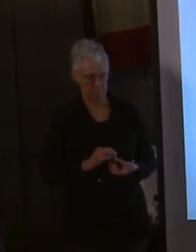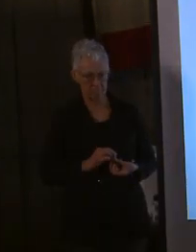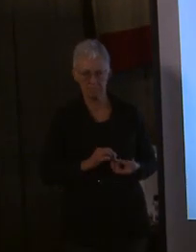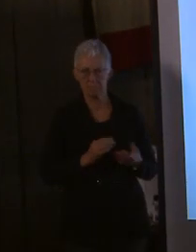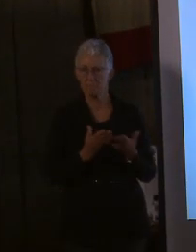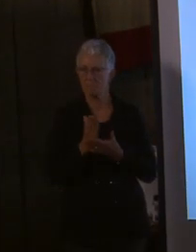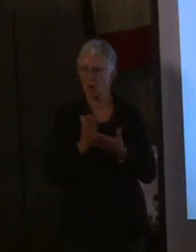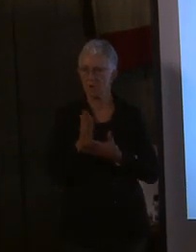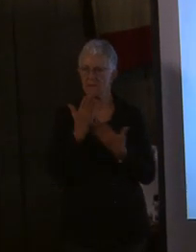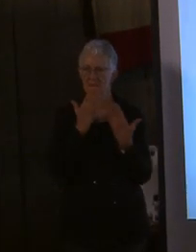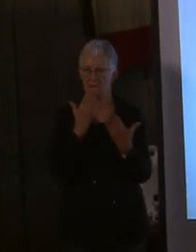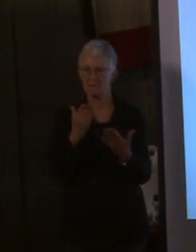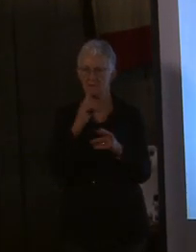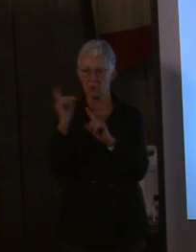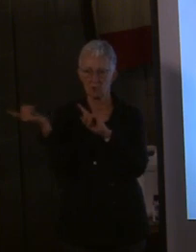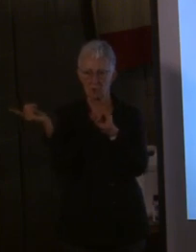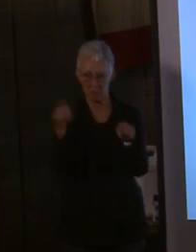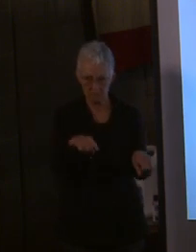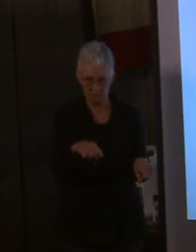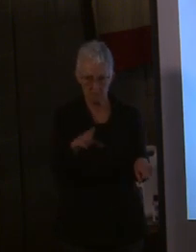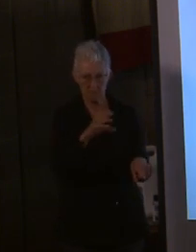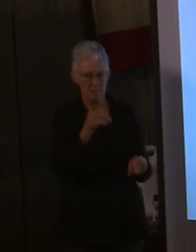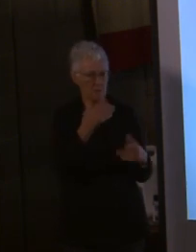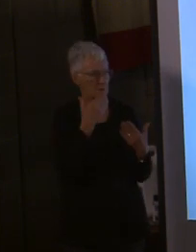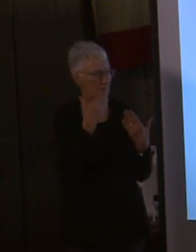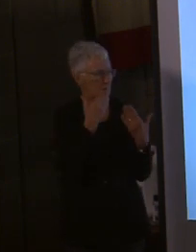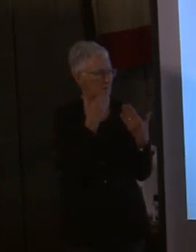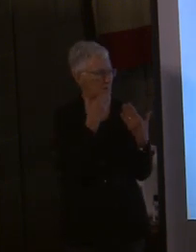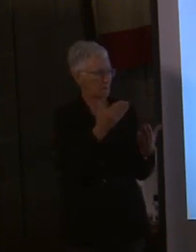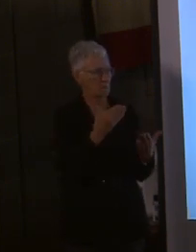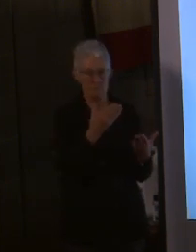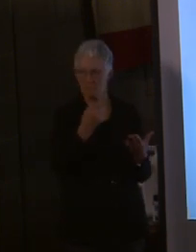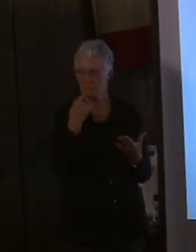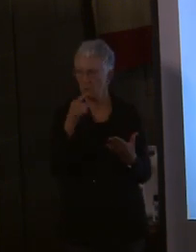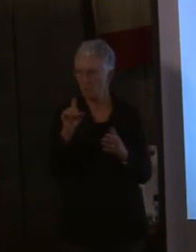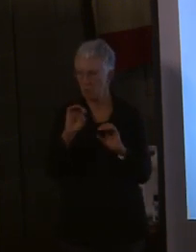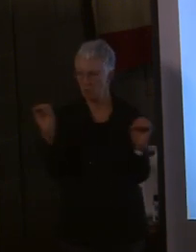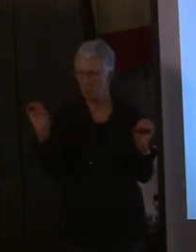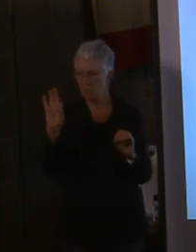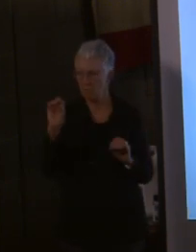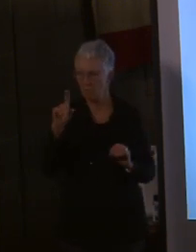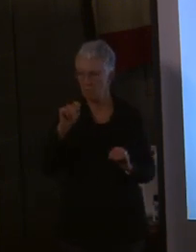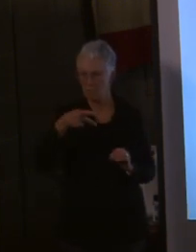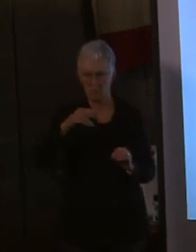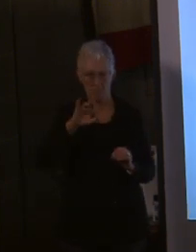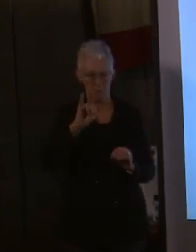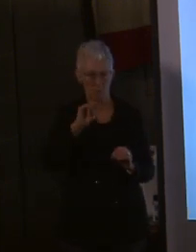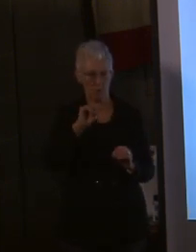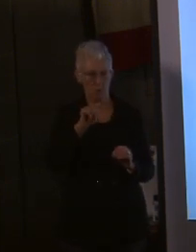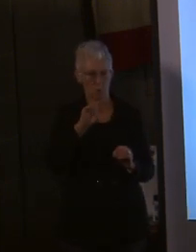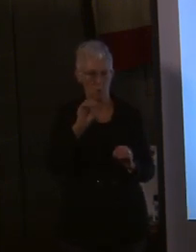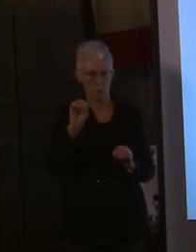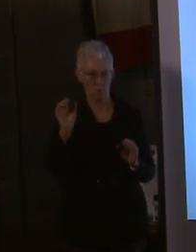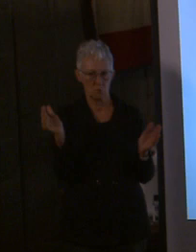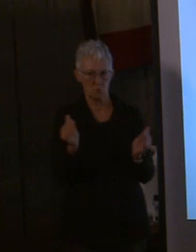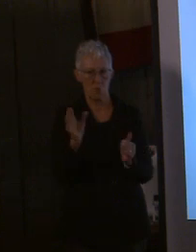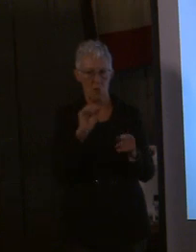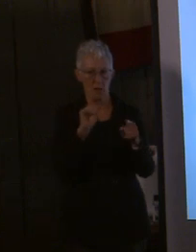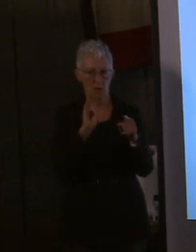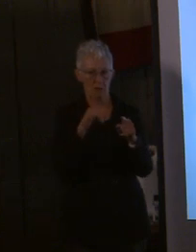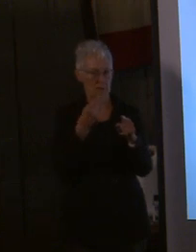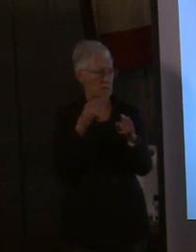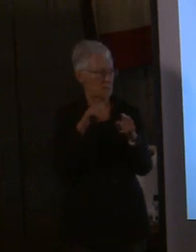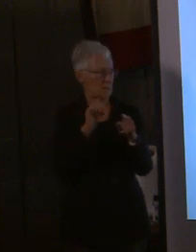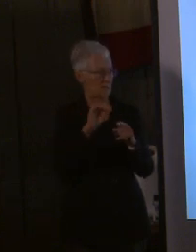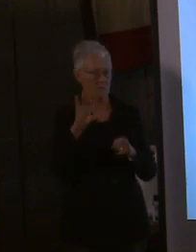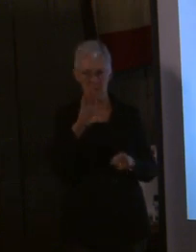All right, folks, thanks again for being here. Again, I want to thank the folks from No Footprint Too Small and the Knights of Columbus and Hebron for joining us, as well